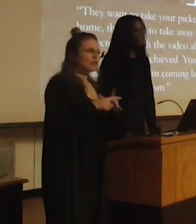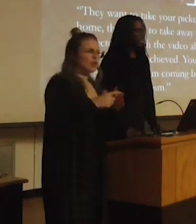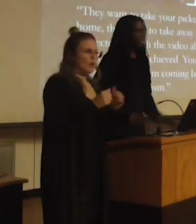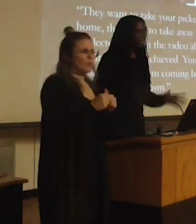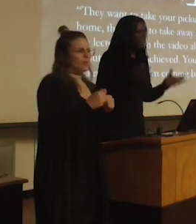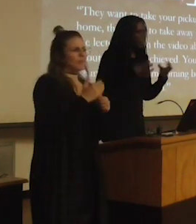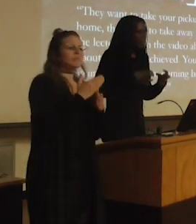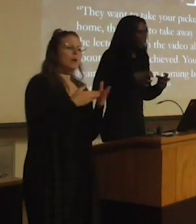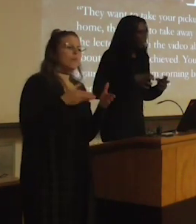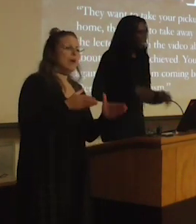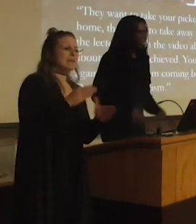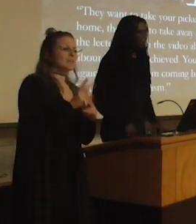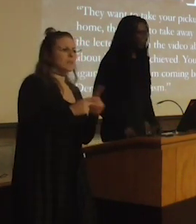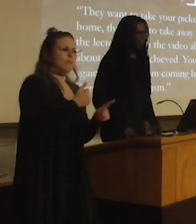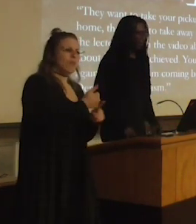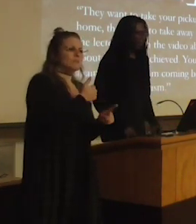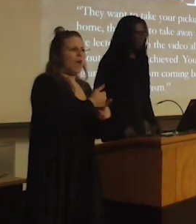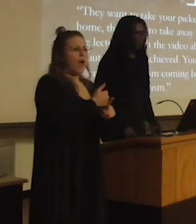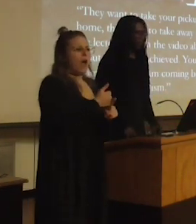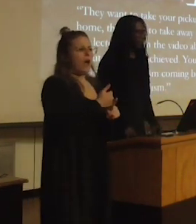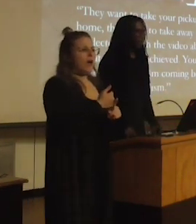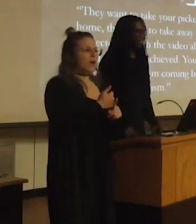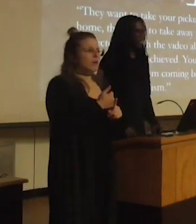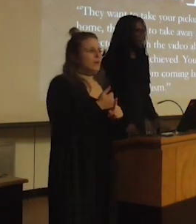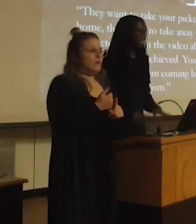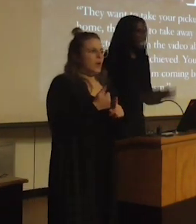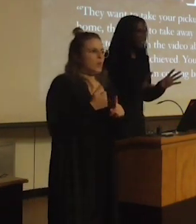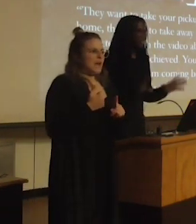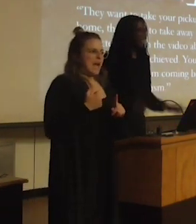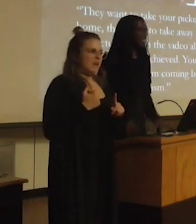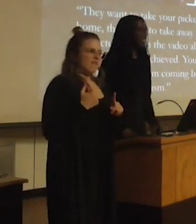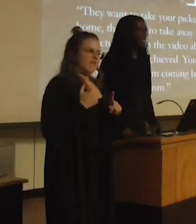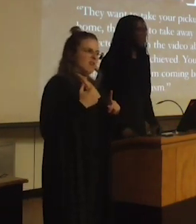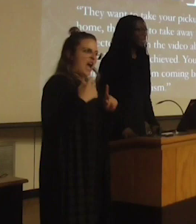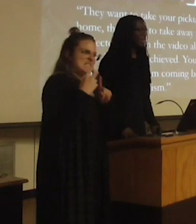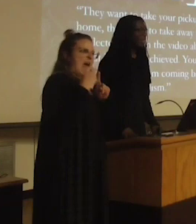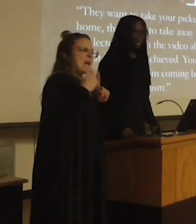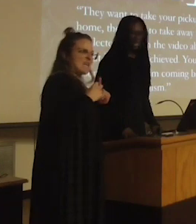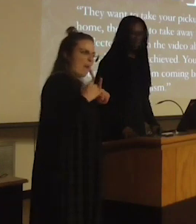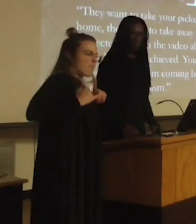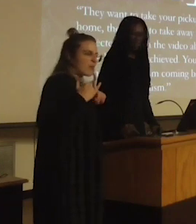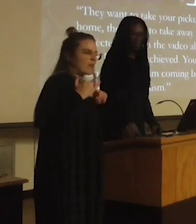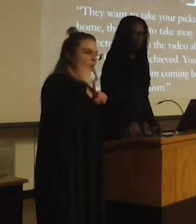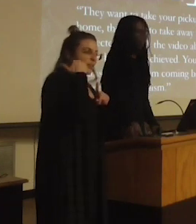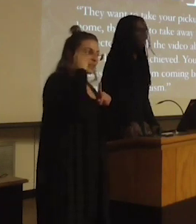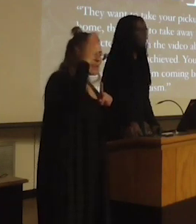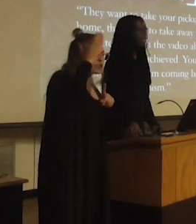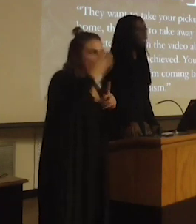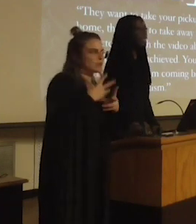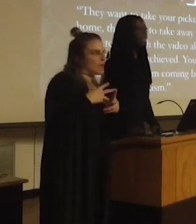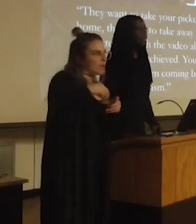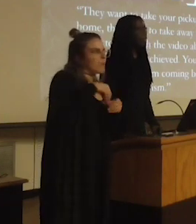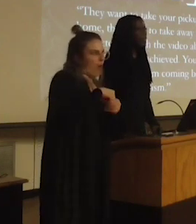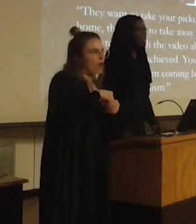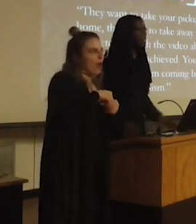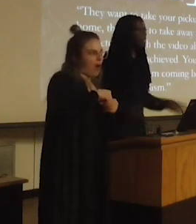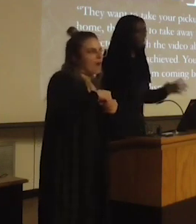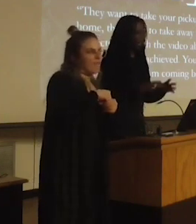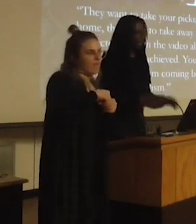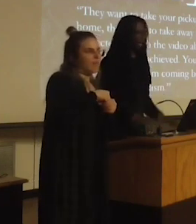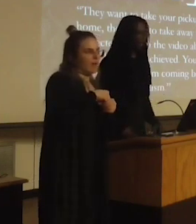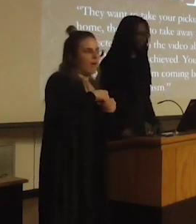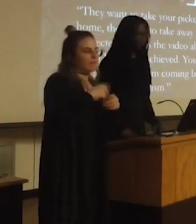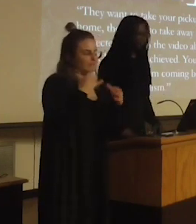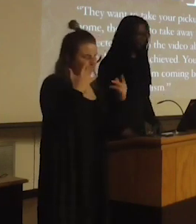know, some of the ways that people were, like, you know, were coming for me when it was announced that this lecture was going to be